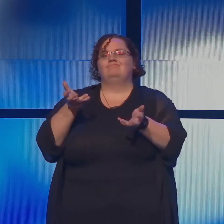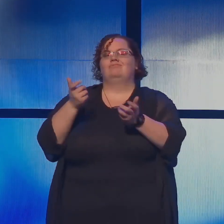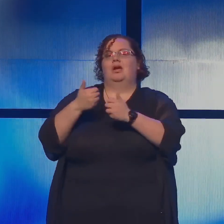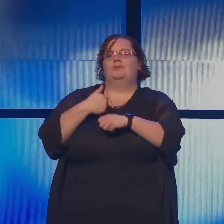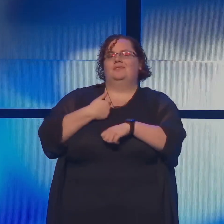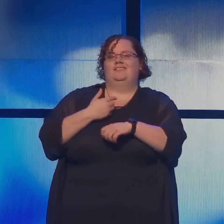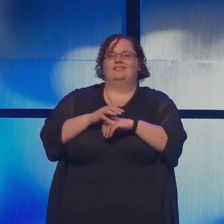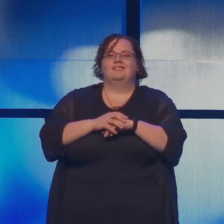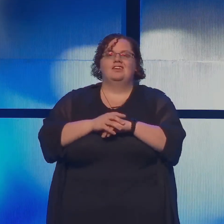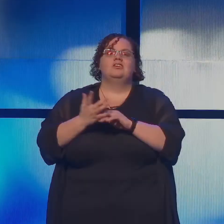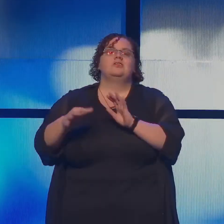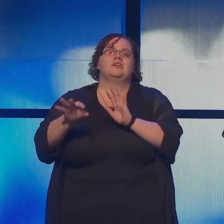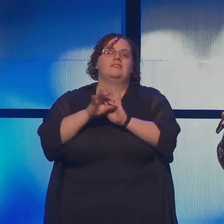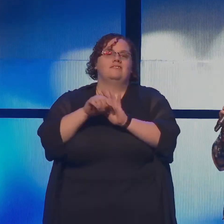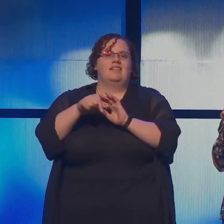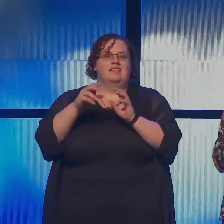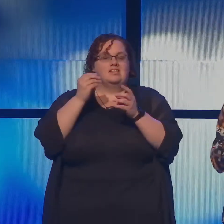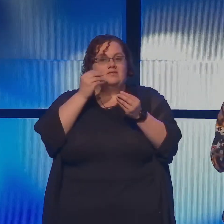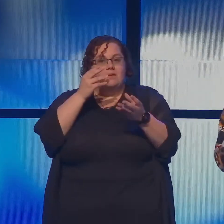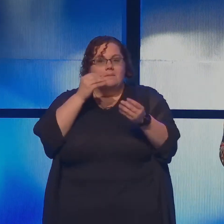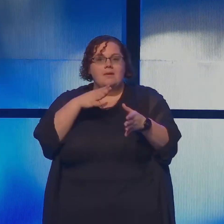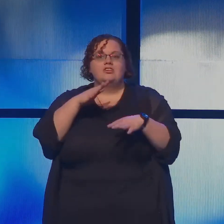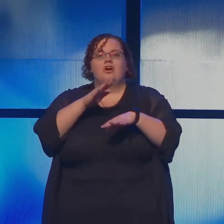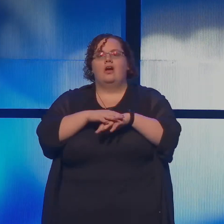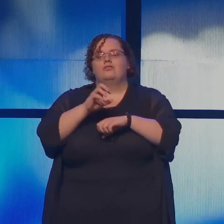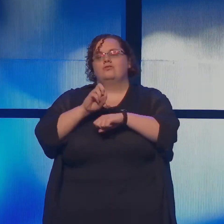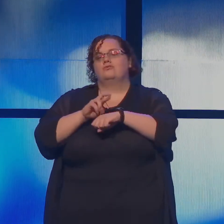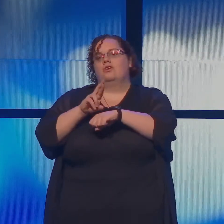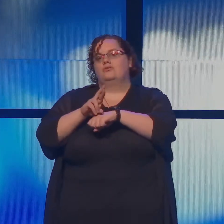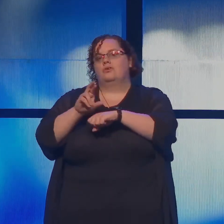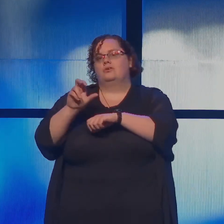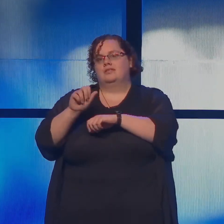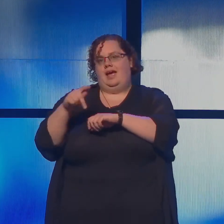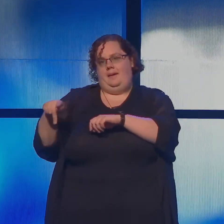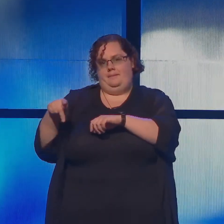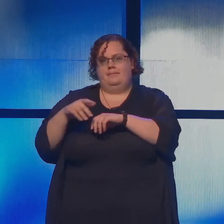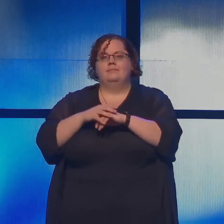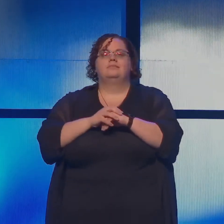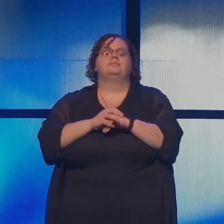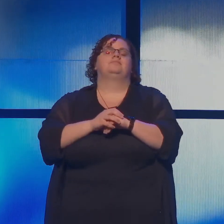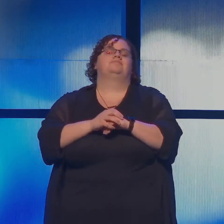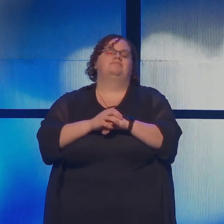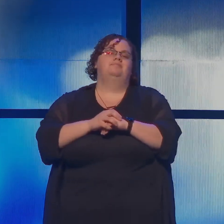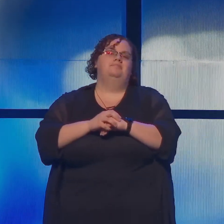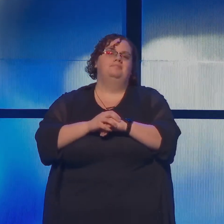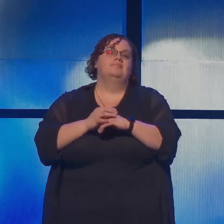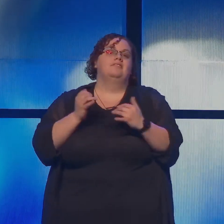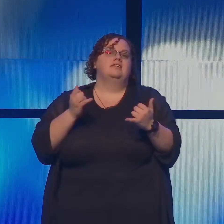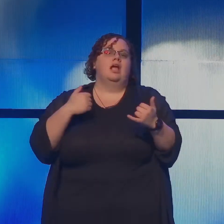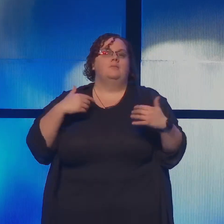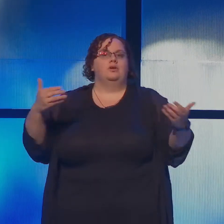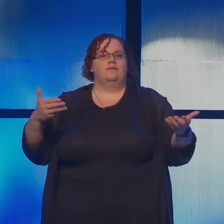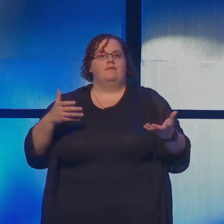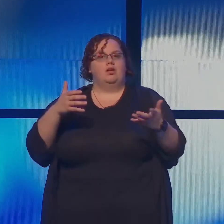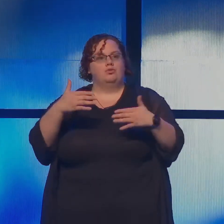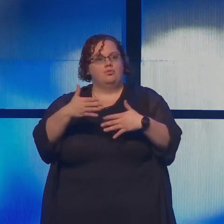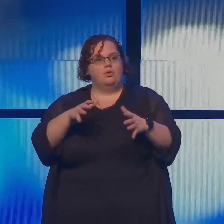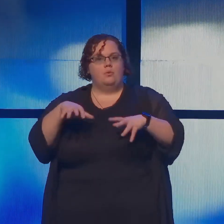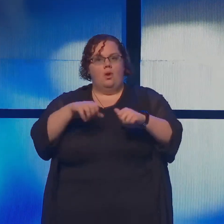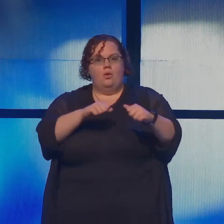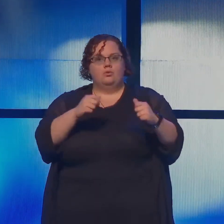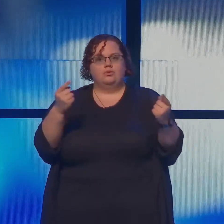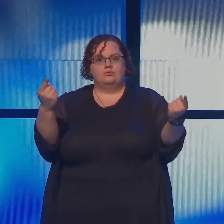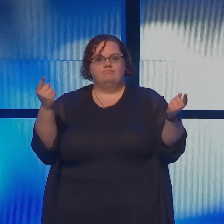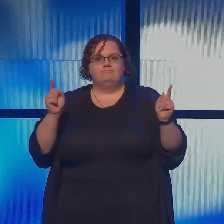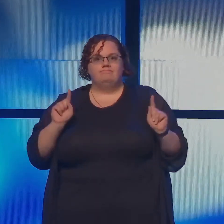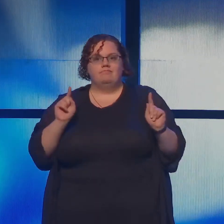you can find all of this info on your Crossroads app. So now I'm going to invite those room hosts forward